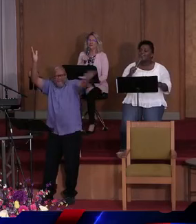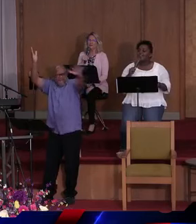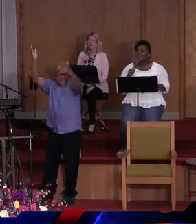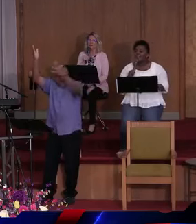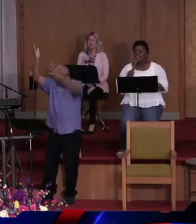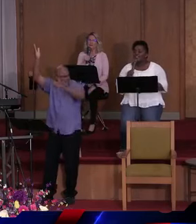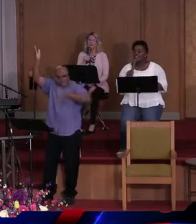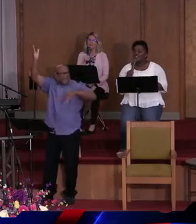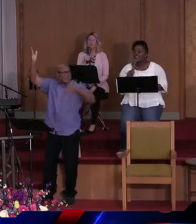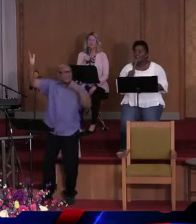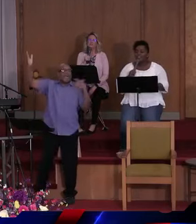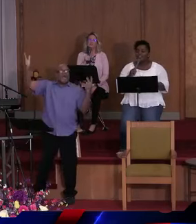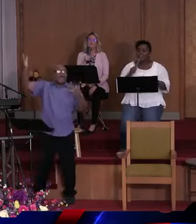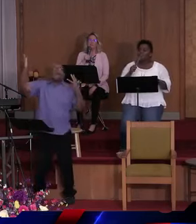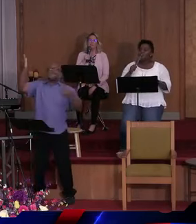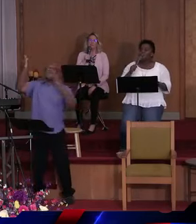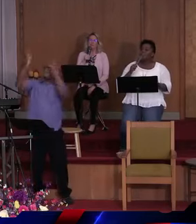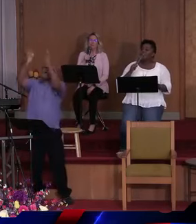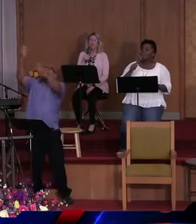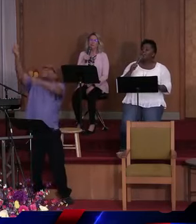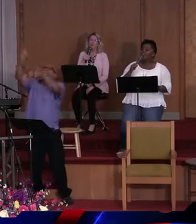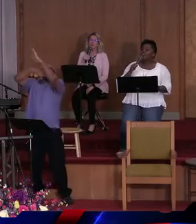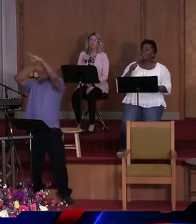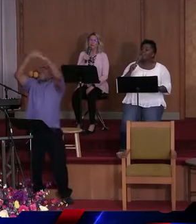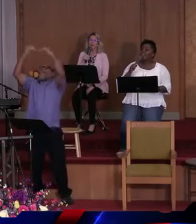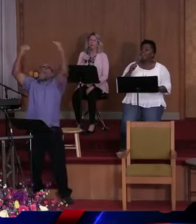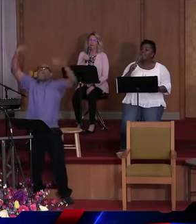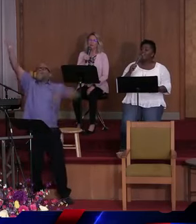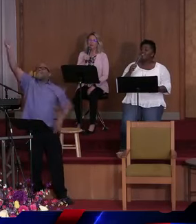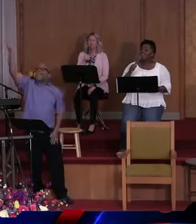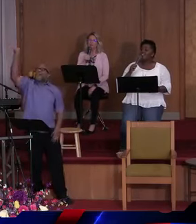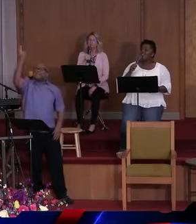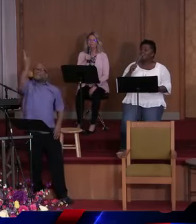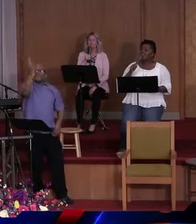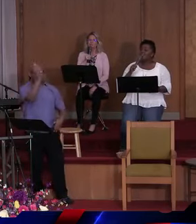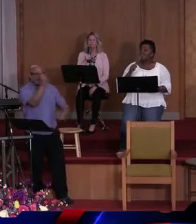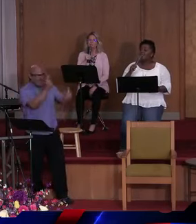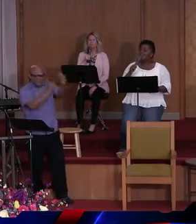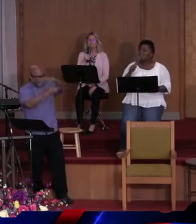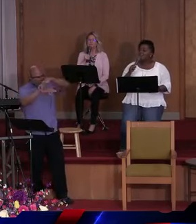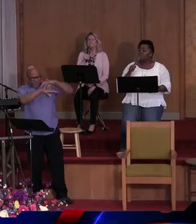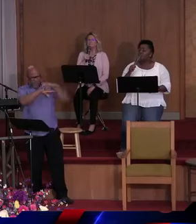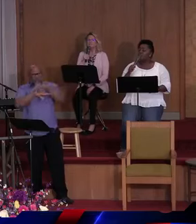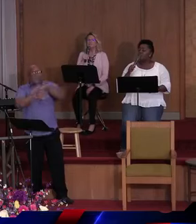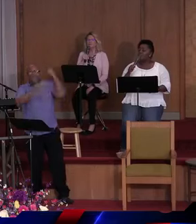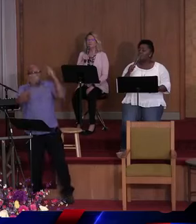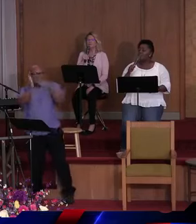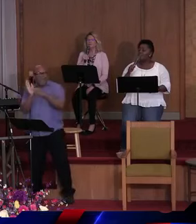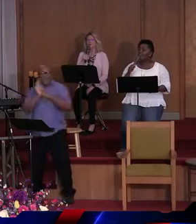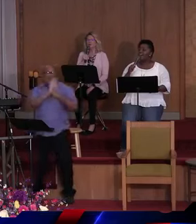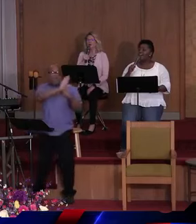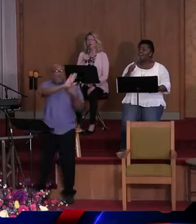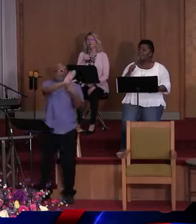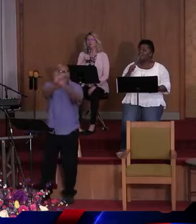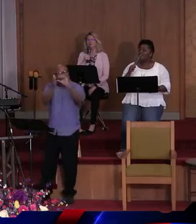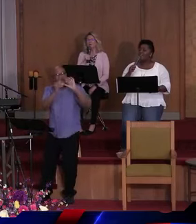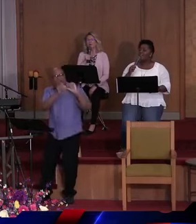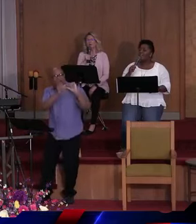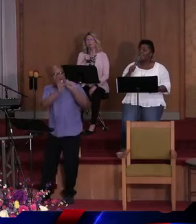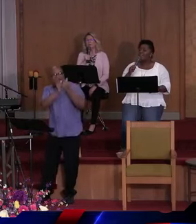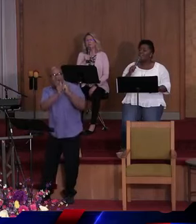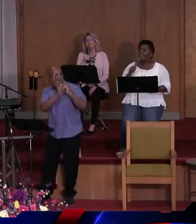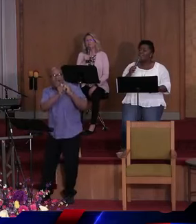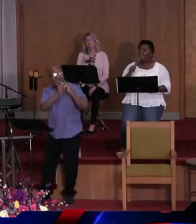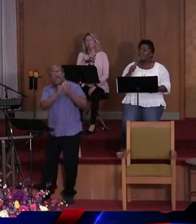Come on, tell them what he did. You came from heaven. You came from heaven to earth to show